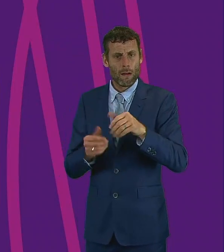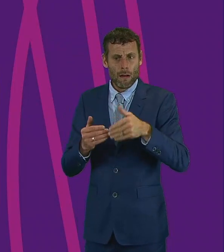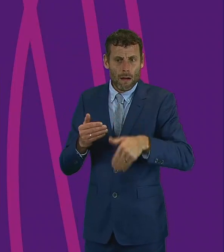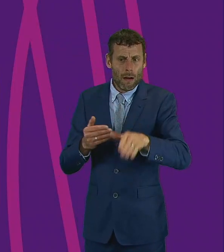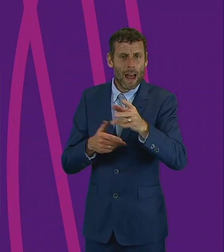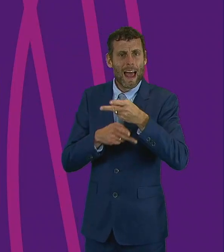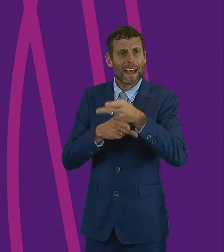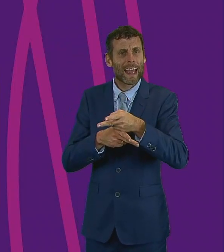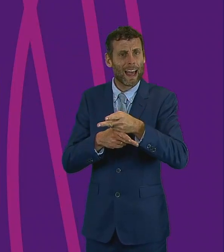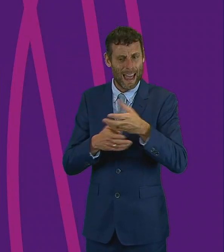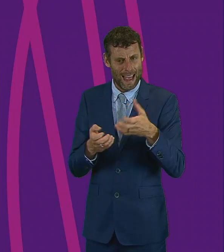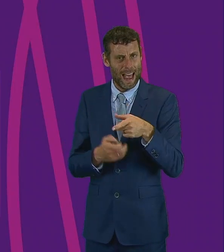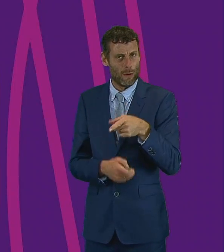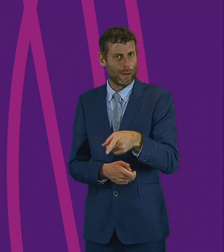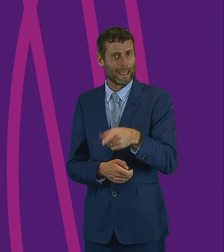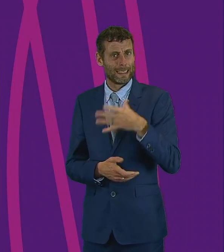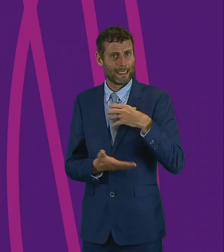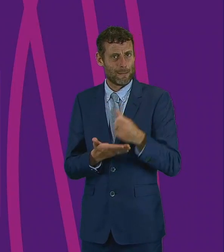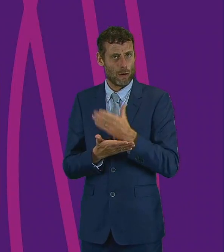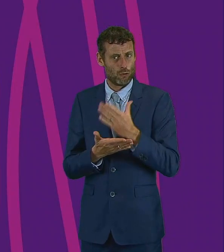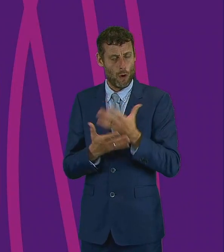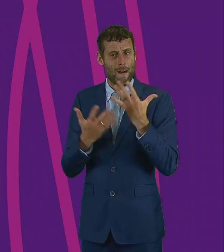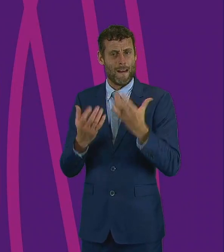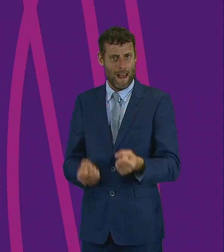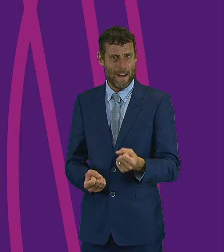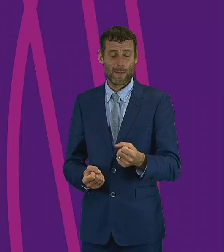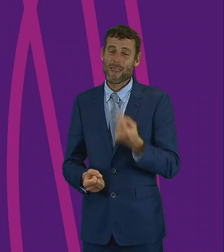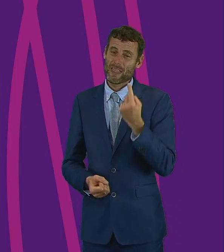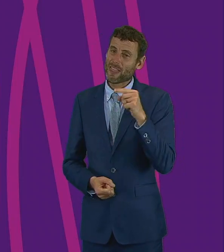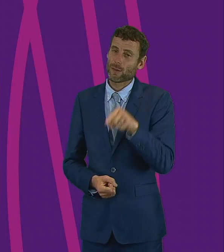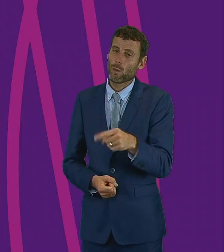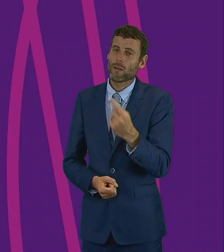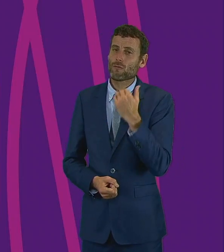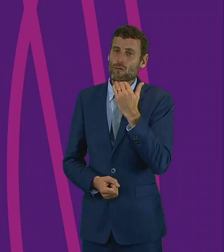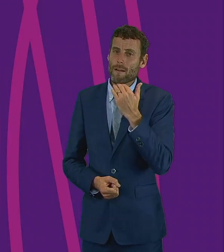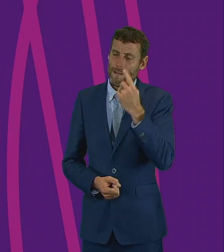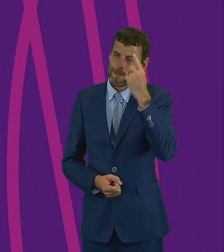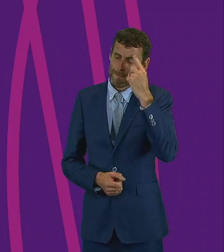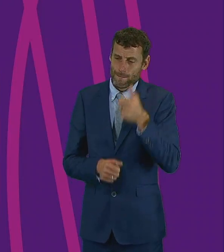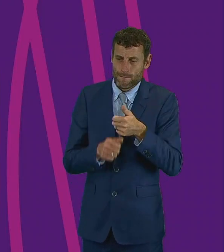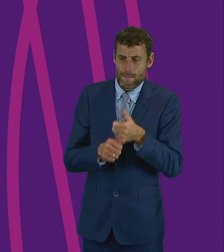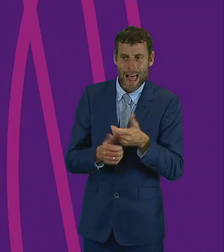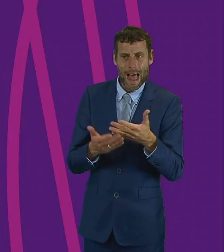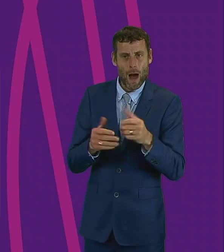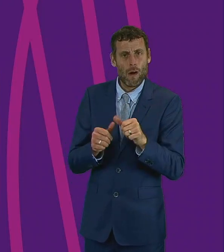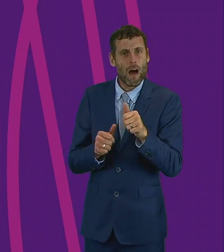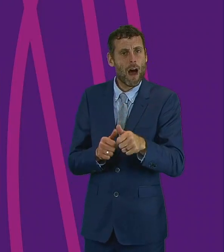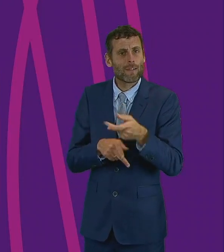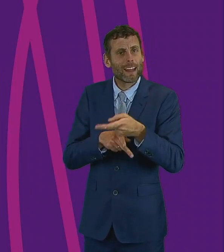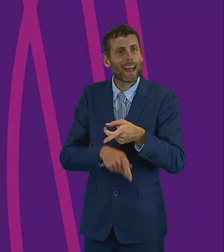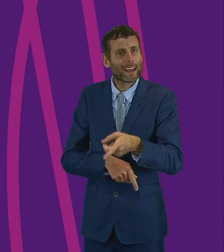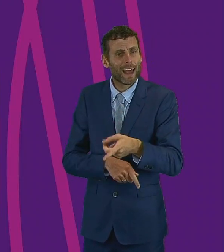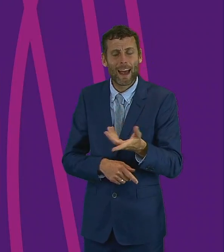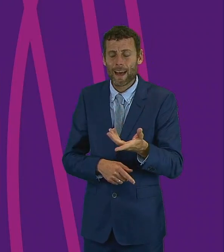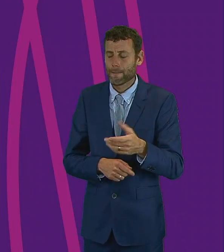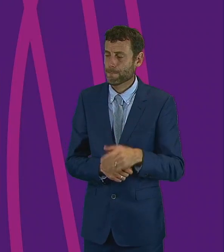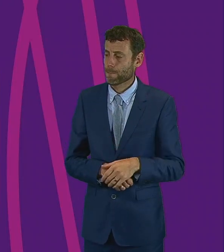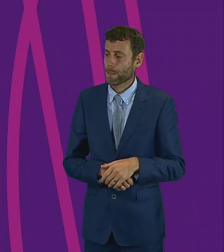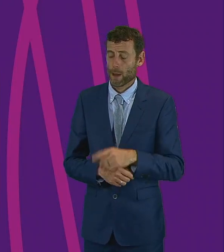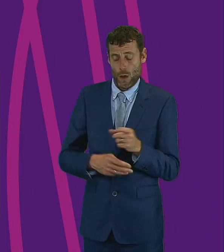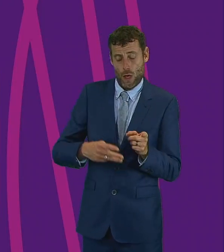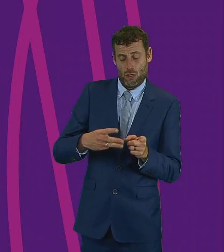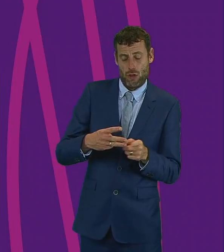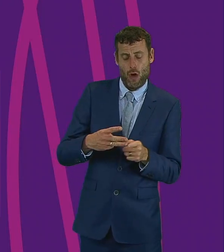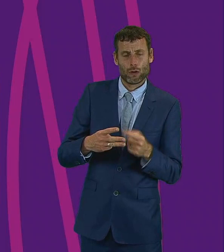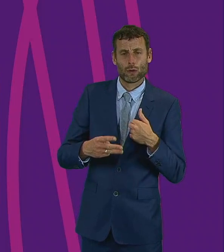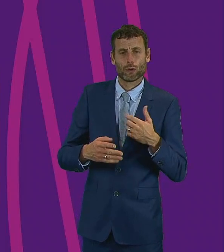of women, which has perhaps been one of the things that hasn't been sufficiently prioritised in the past. And thirdly, and I'm not going to get into great